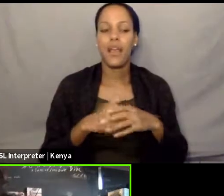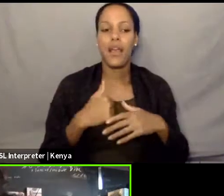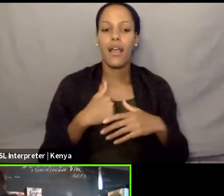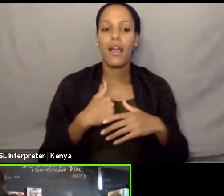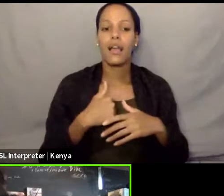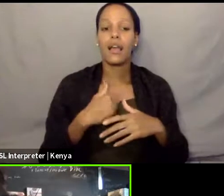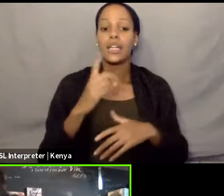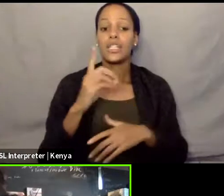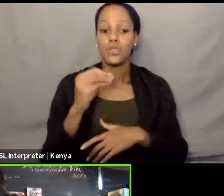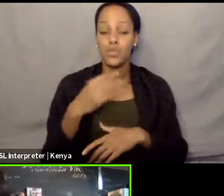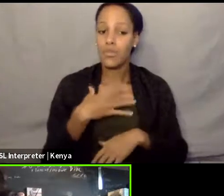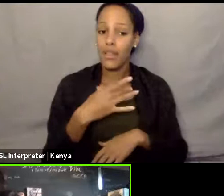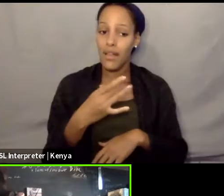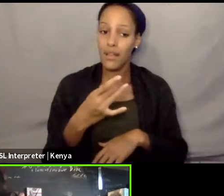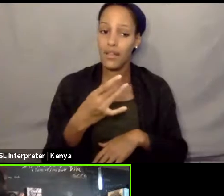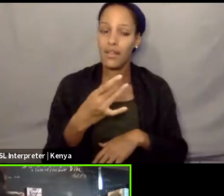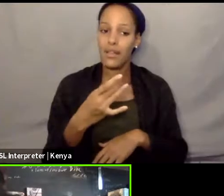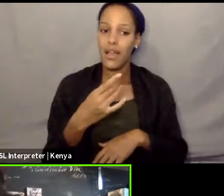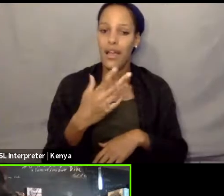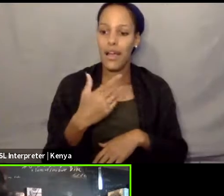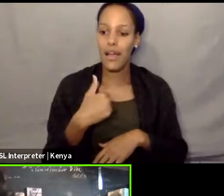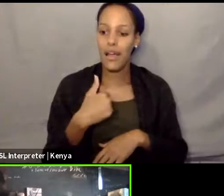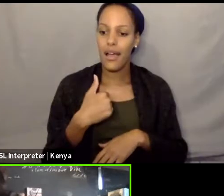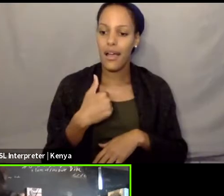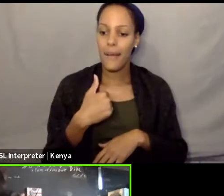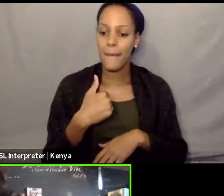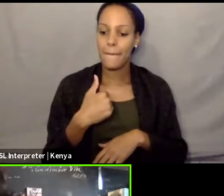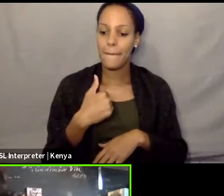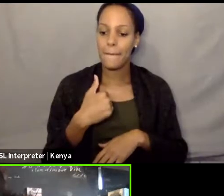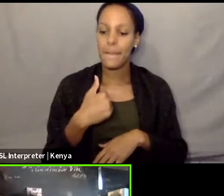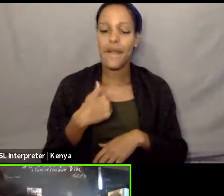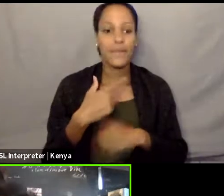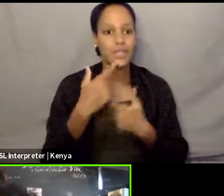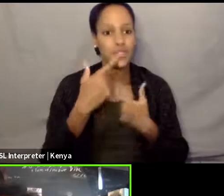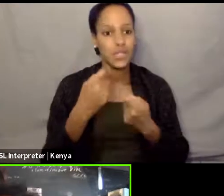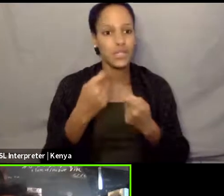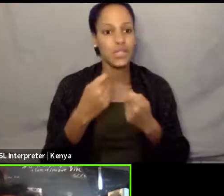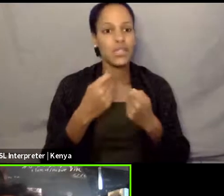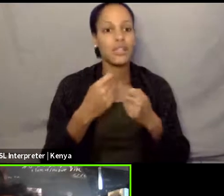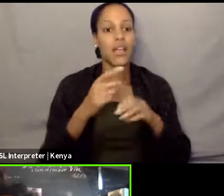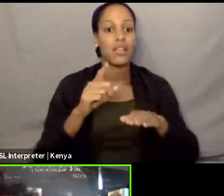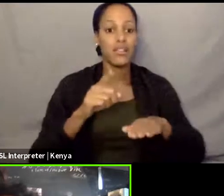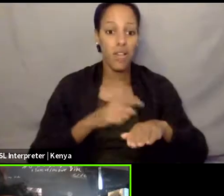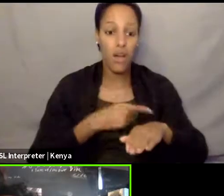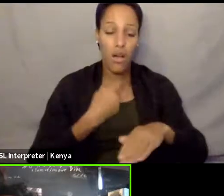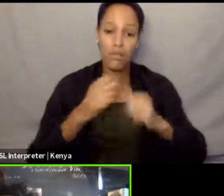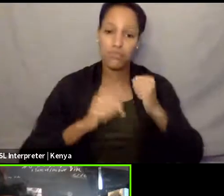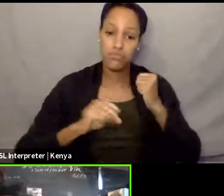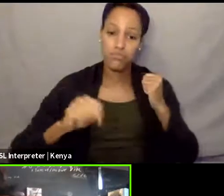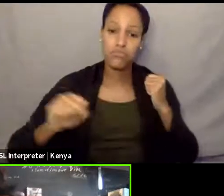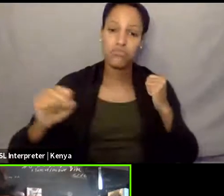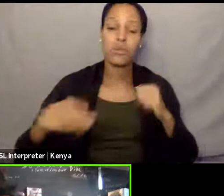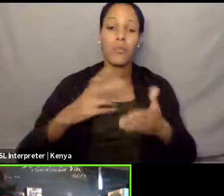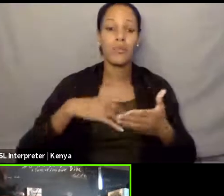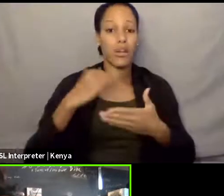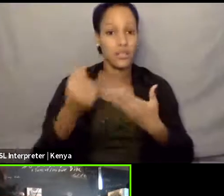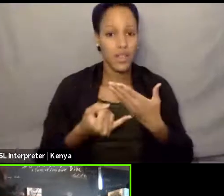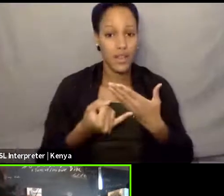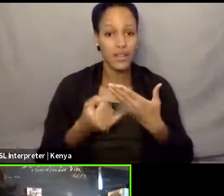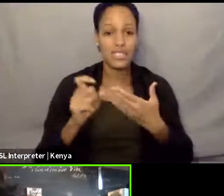I do like, I'm very interested in like long projects, like projects that just kind of go on, you know, like,